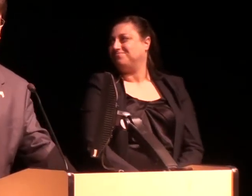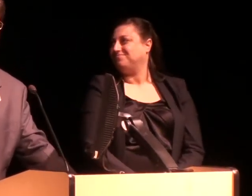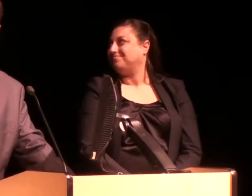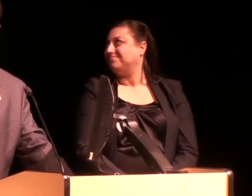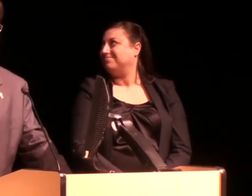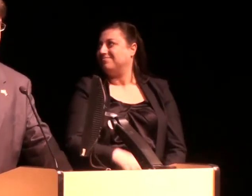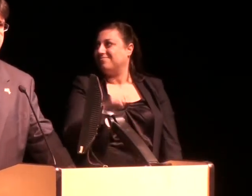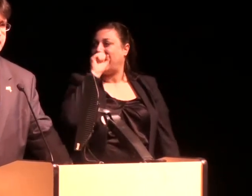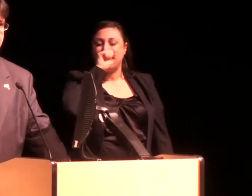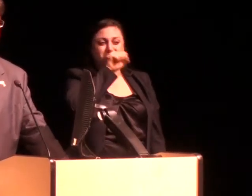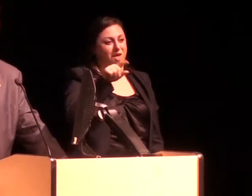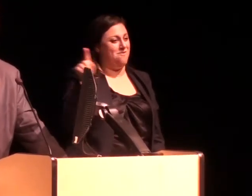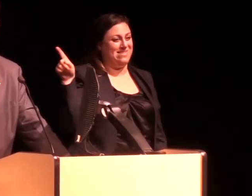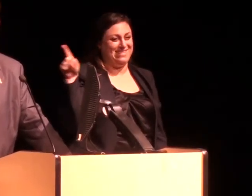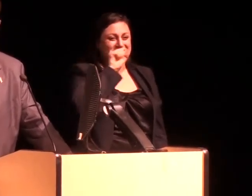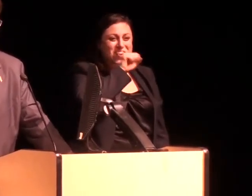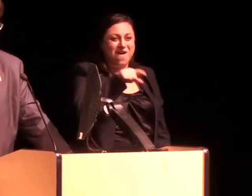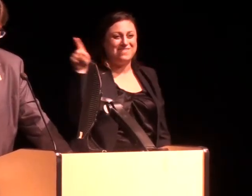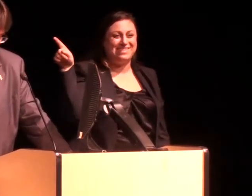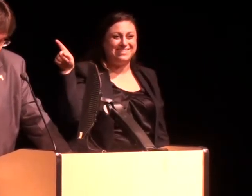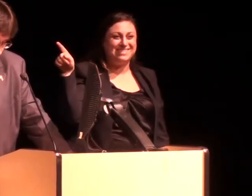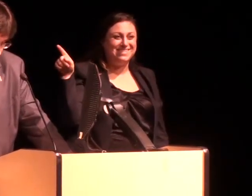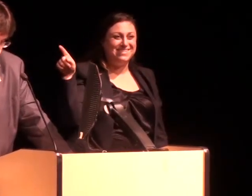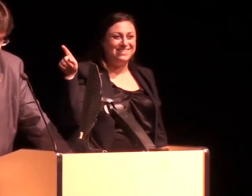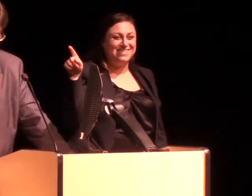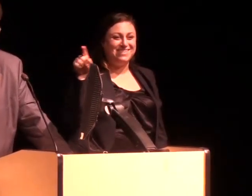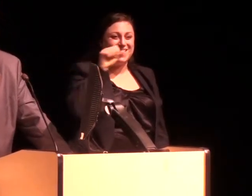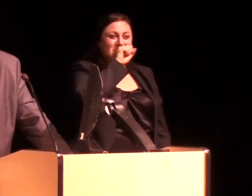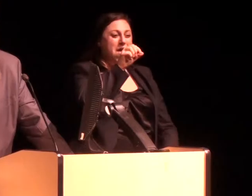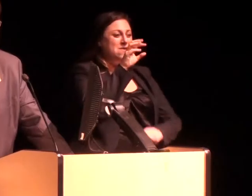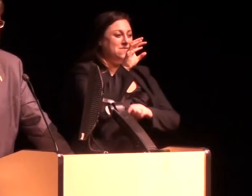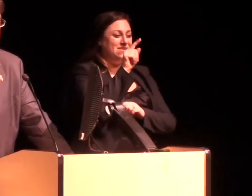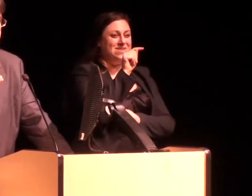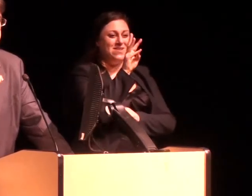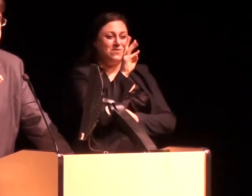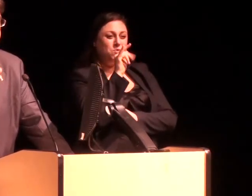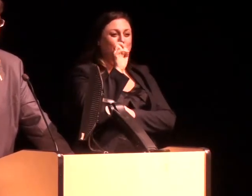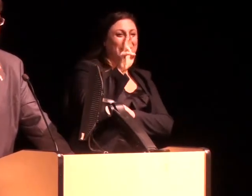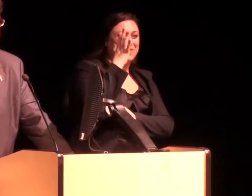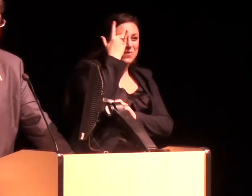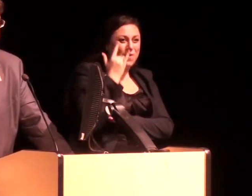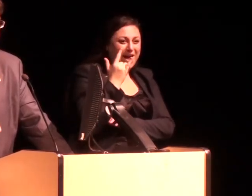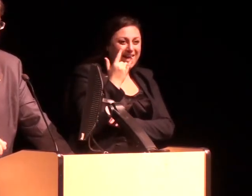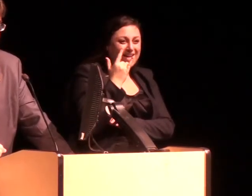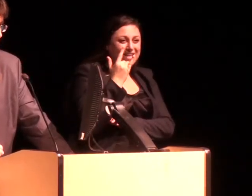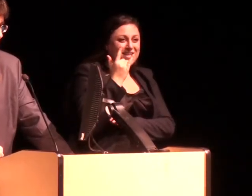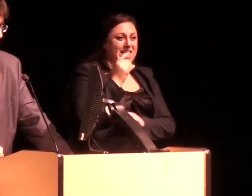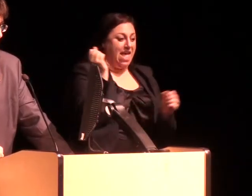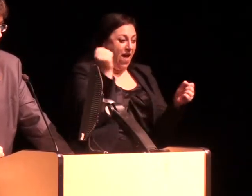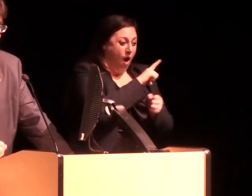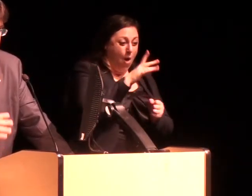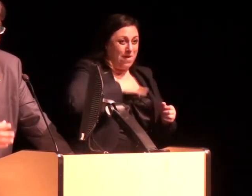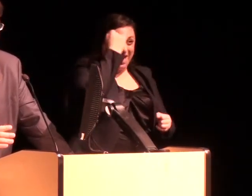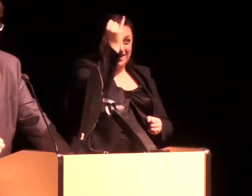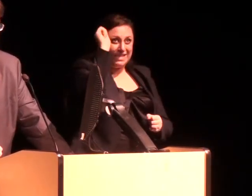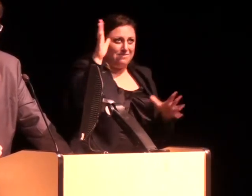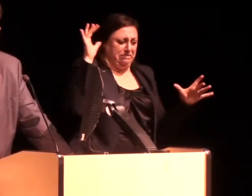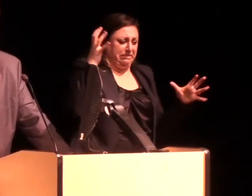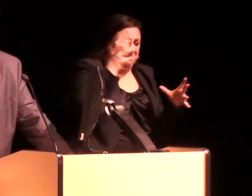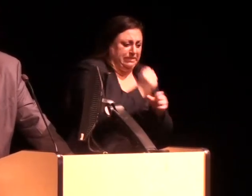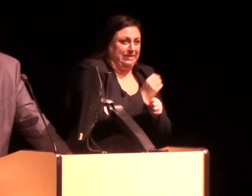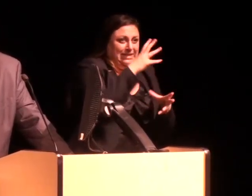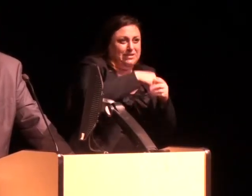I love Twitter, you know? I love Twitter because you have to put all your ideas in 140 characters. So it's a